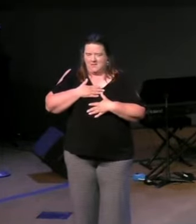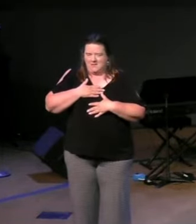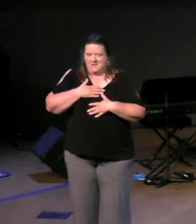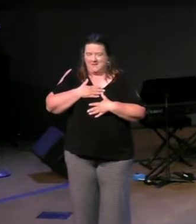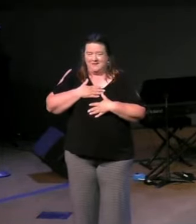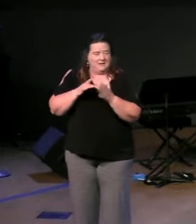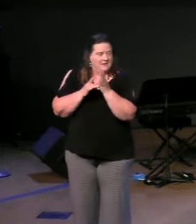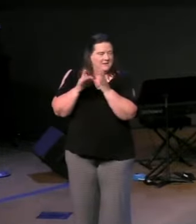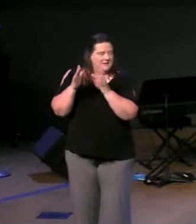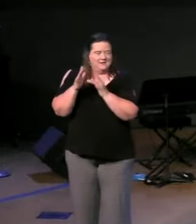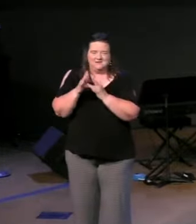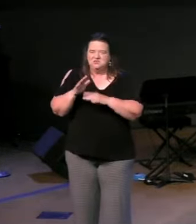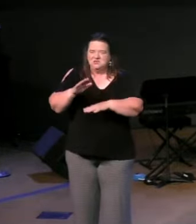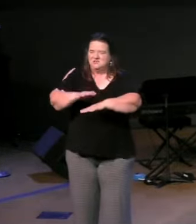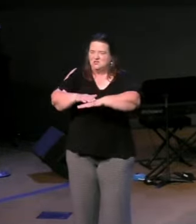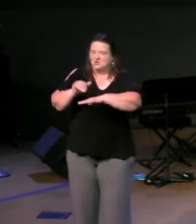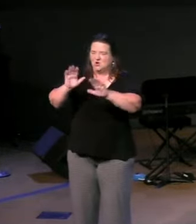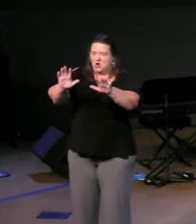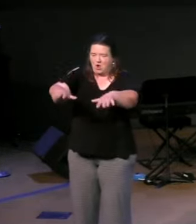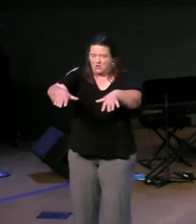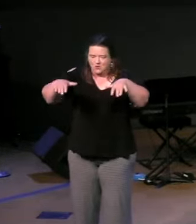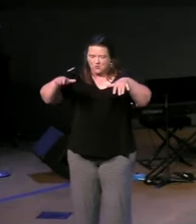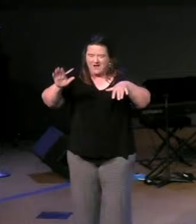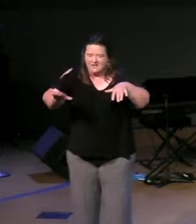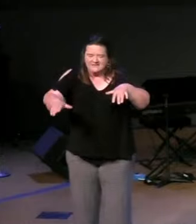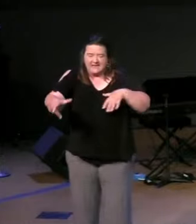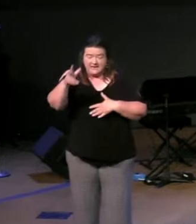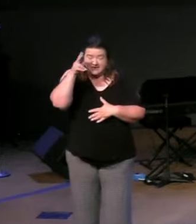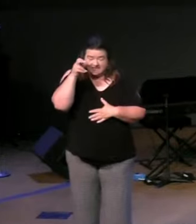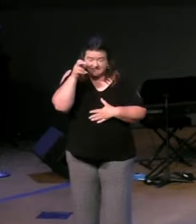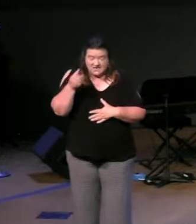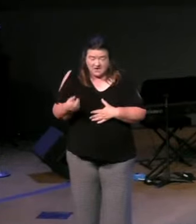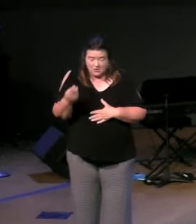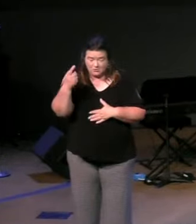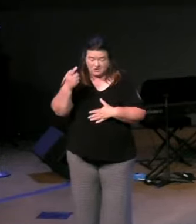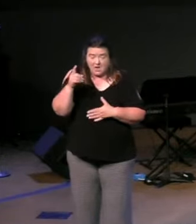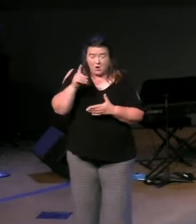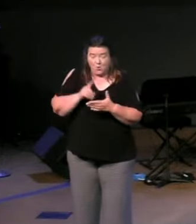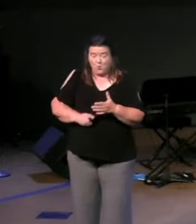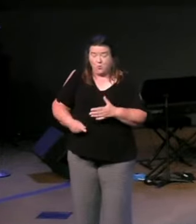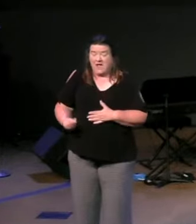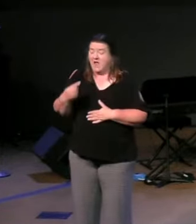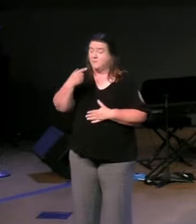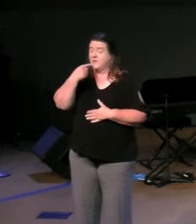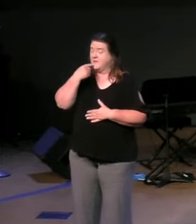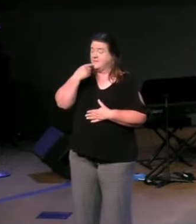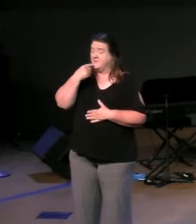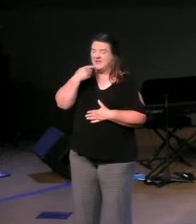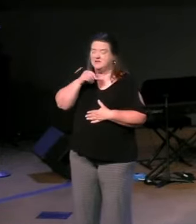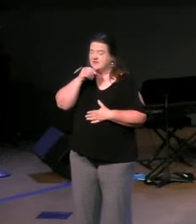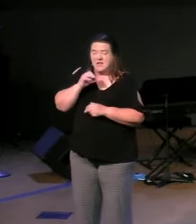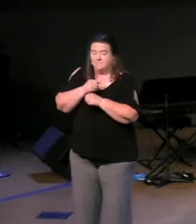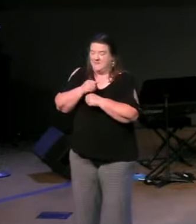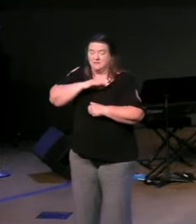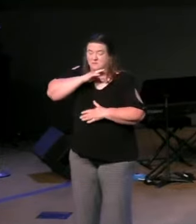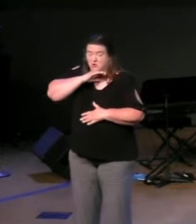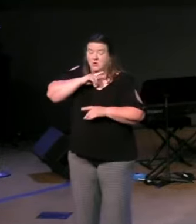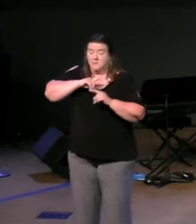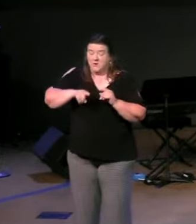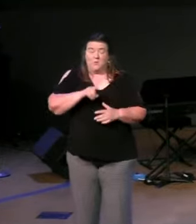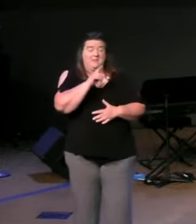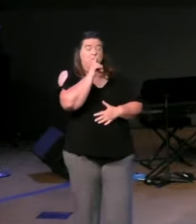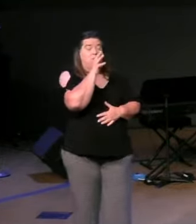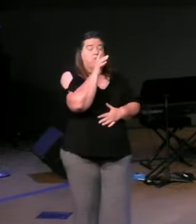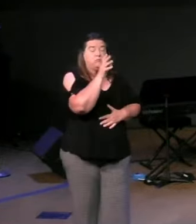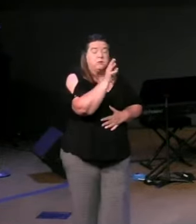Jesus called the crowd to him and said, "Listen and understand. What goes into someone's mouth does not defile them, but what comes out of their mouth, that